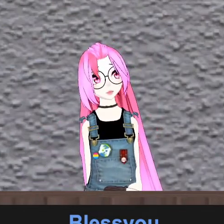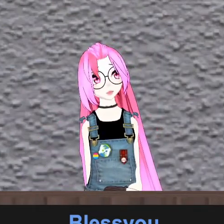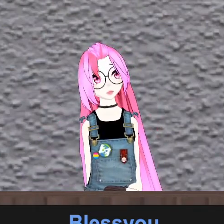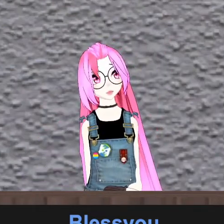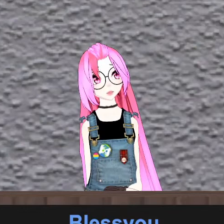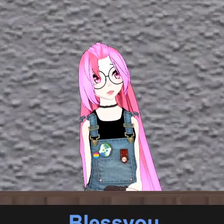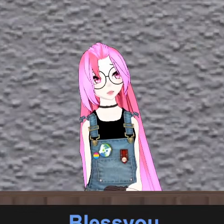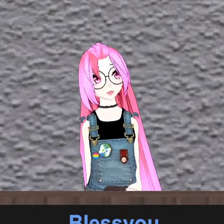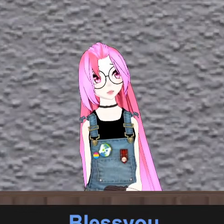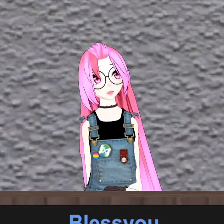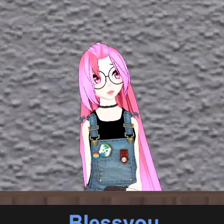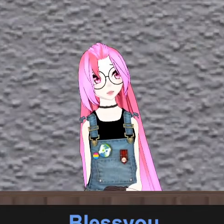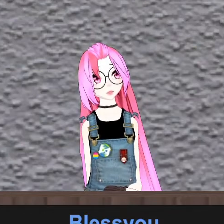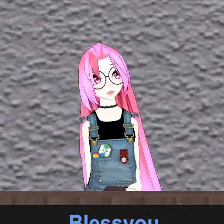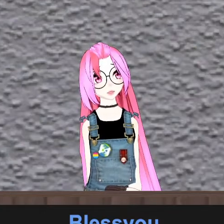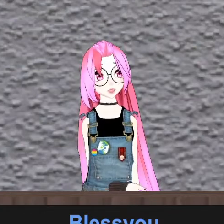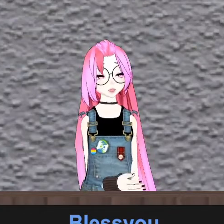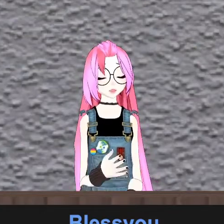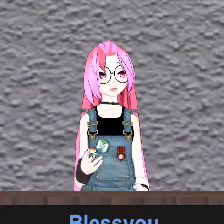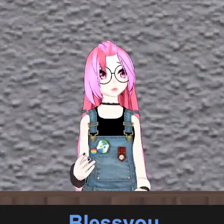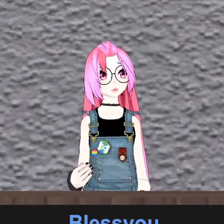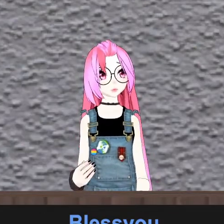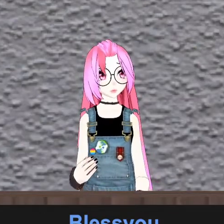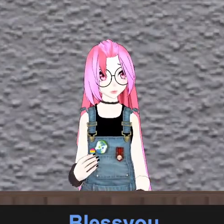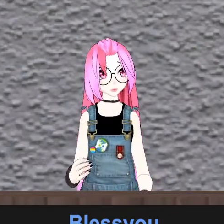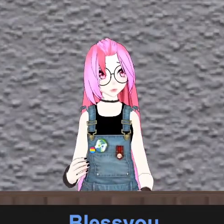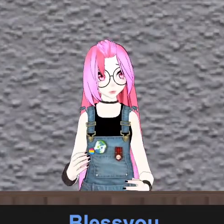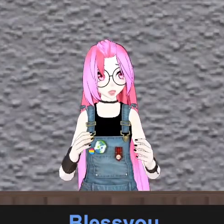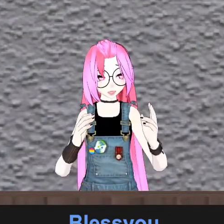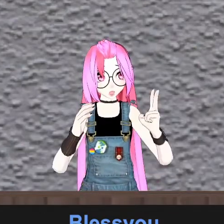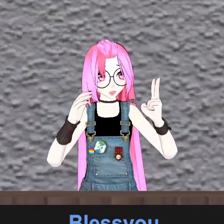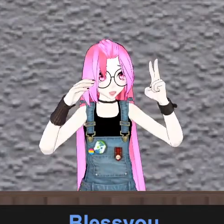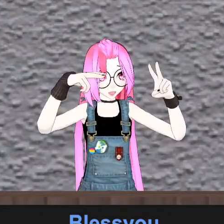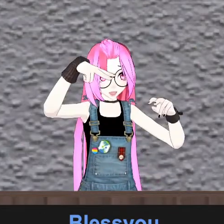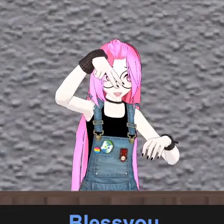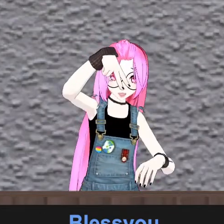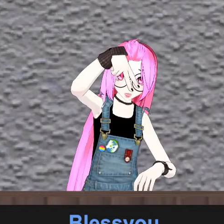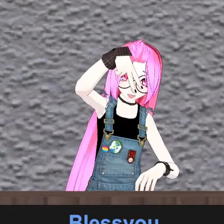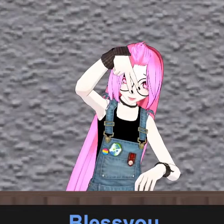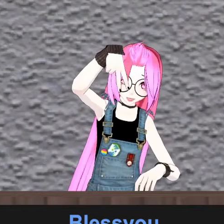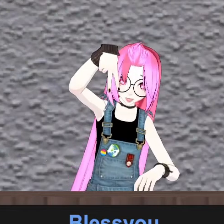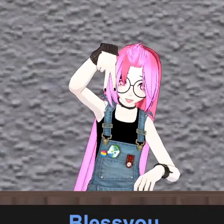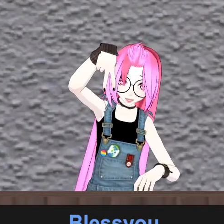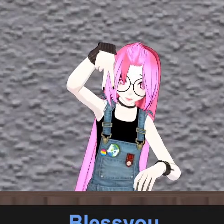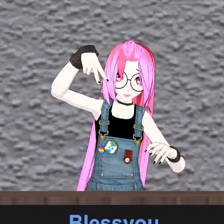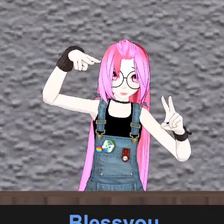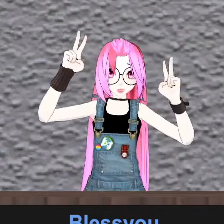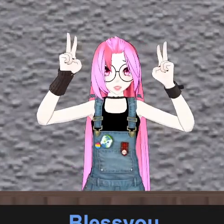How do you say panic attack? Panic attack? So panic is going to be with a P hand, and then